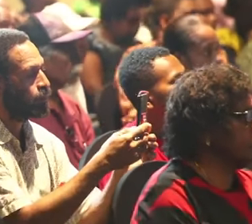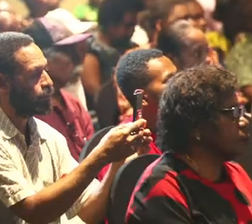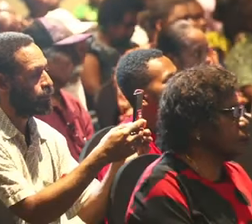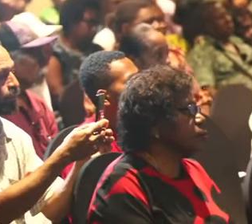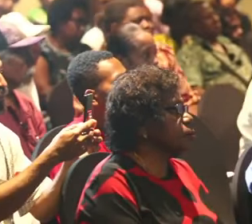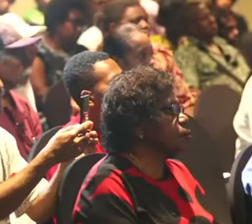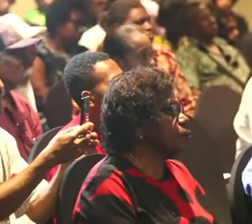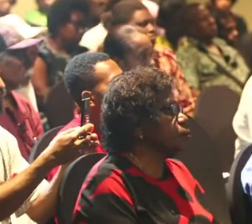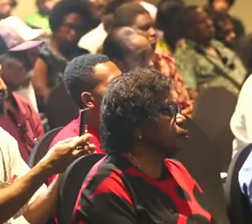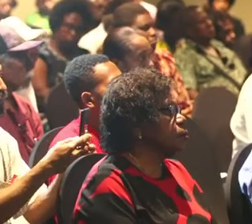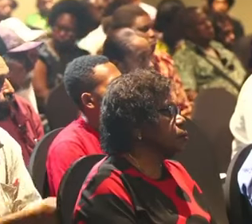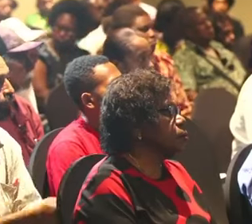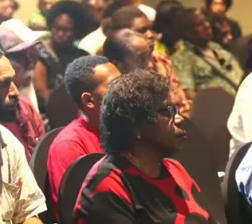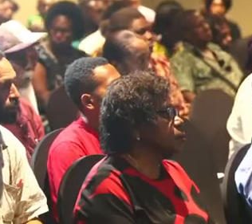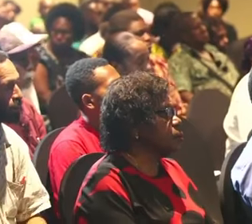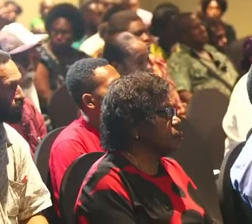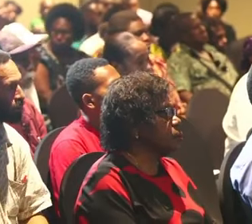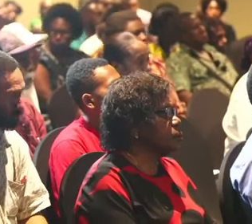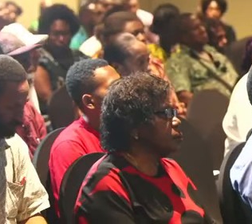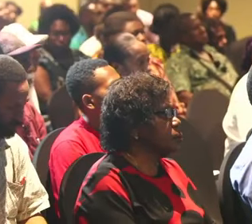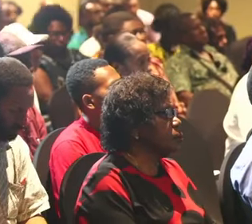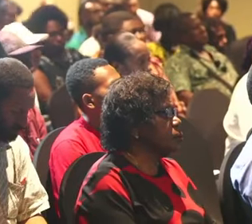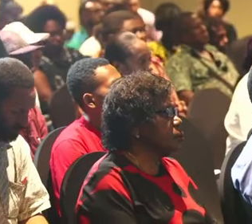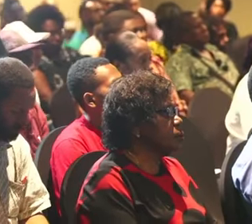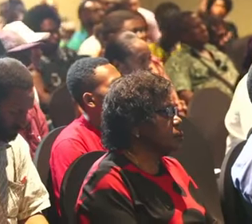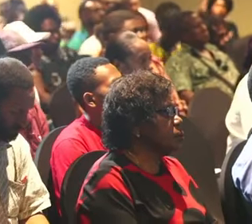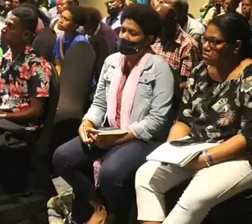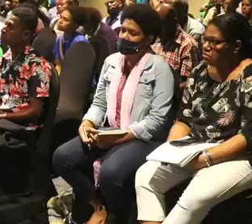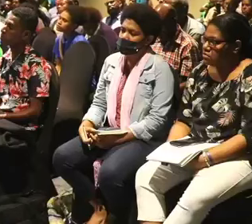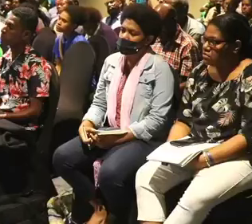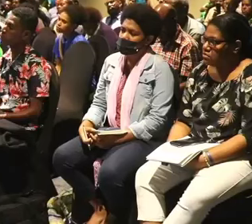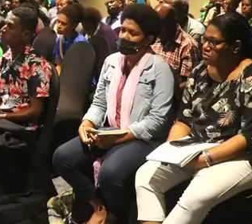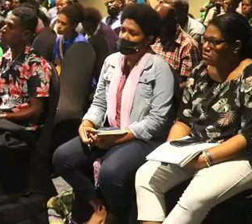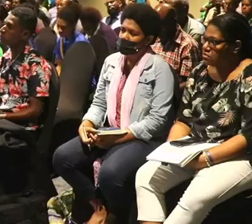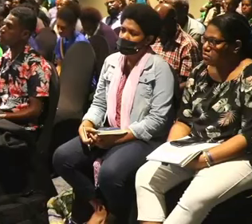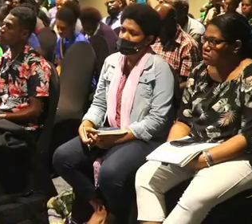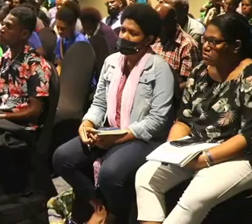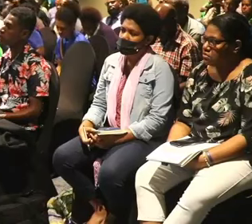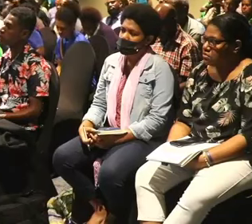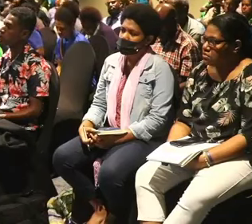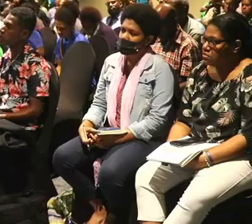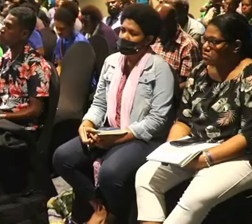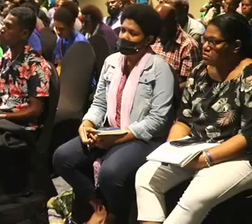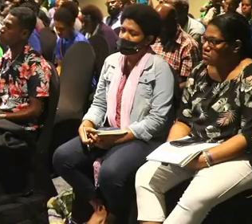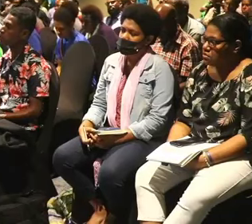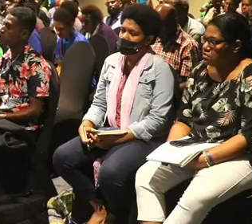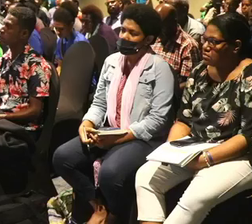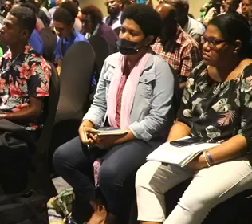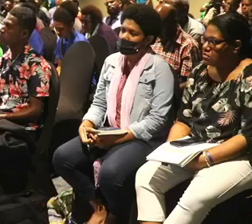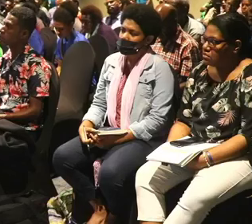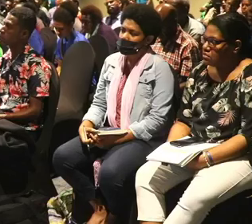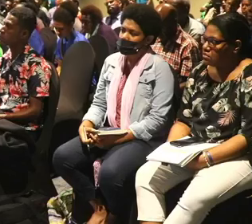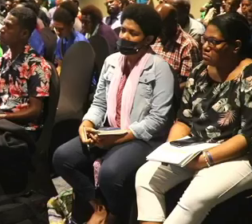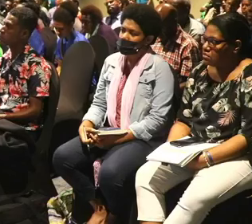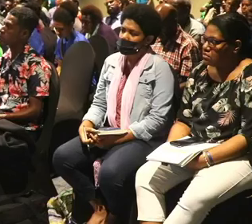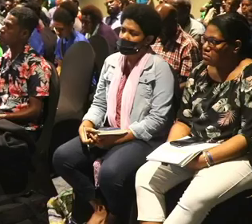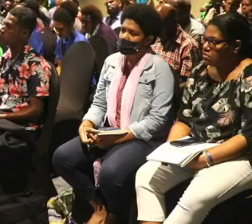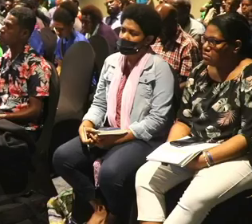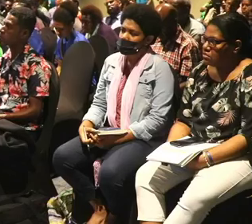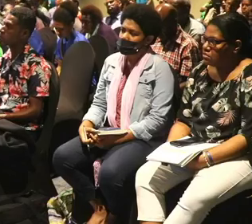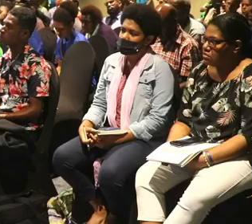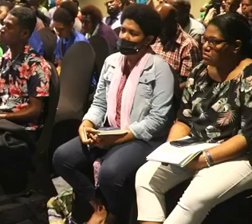also ask or require IPA documentation such as as you can see, the certificate of incorporation, a certificate of